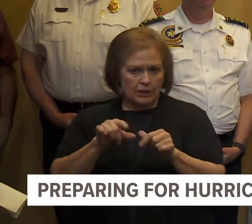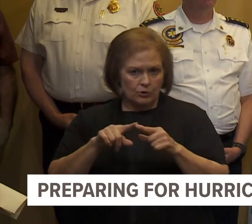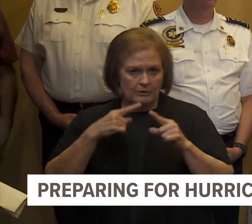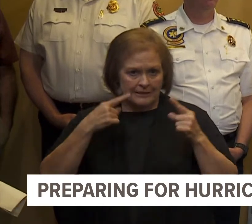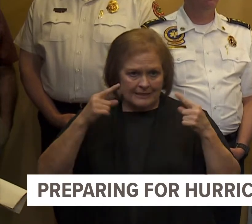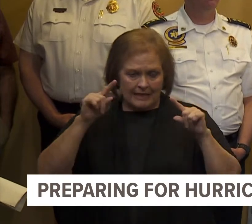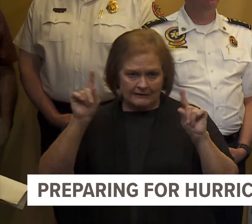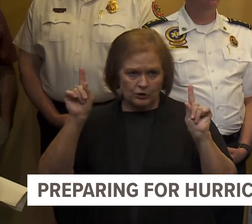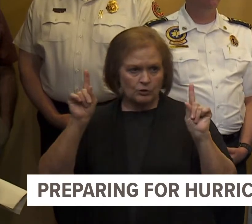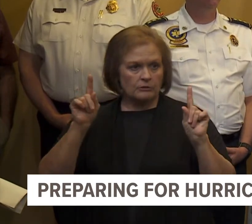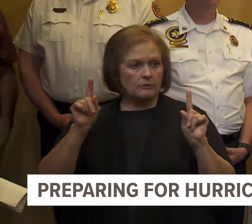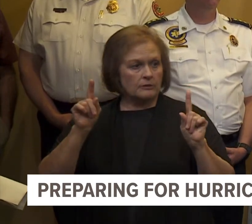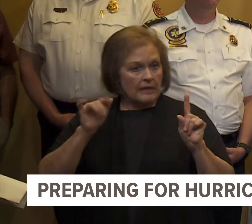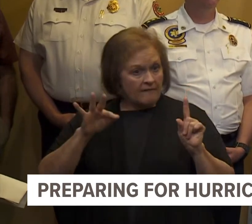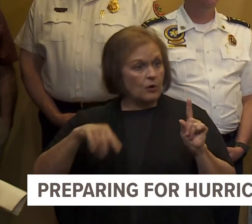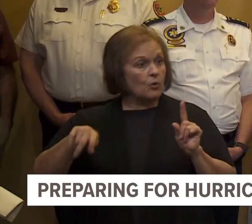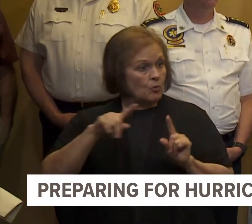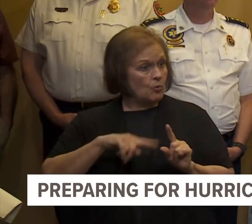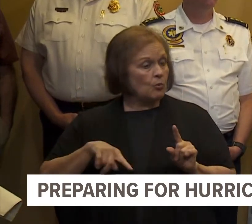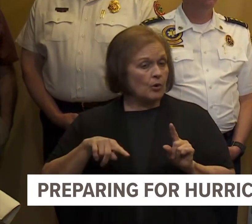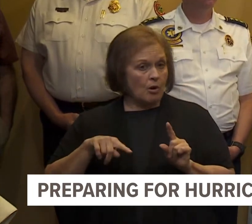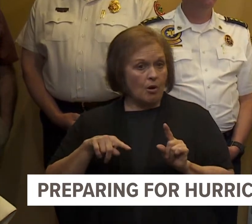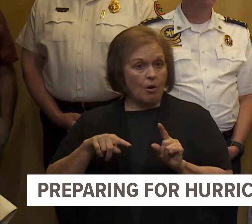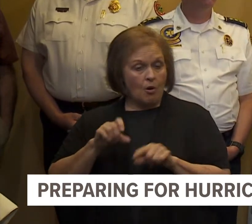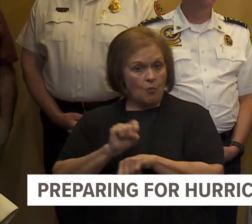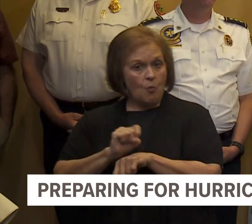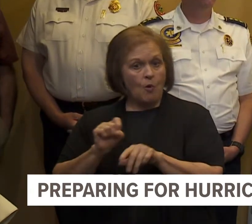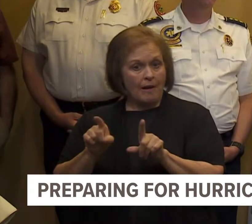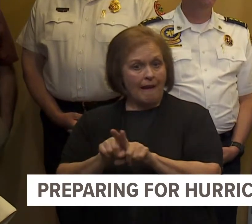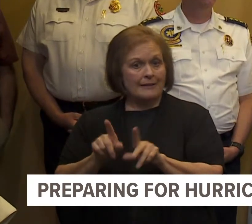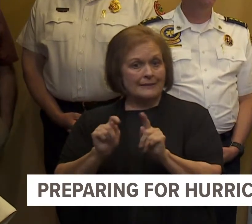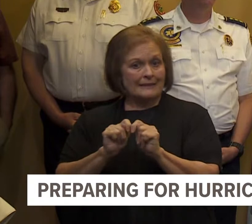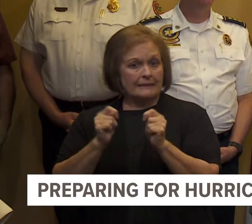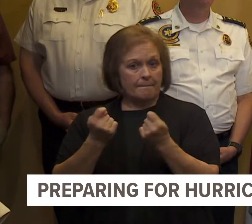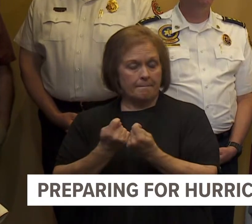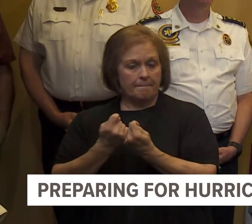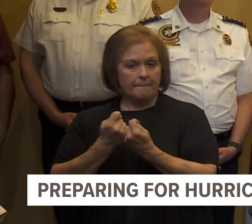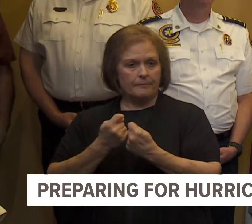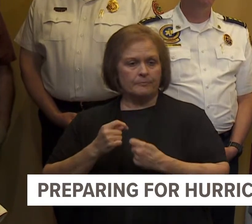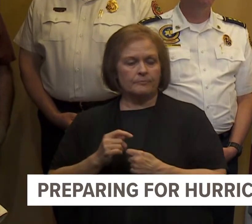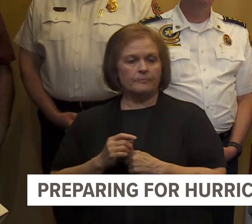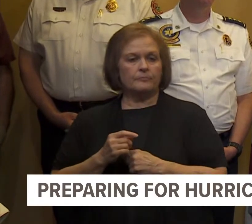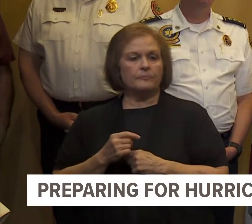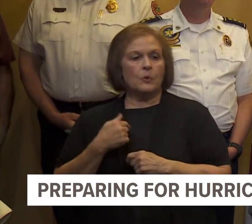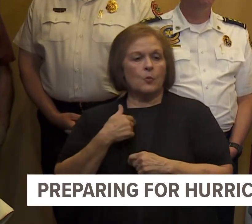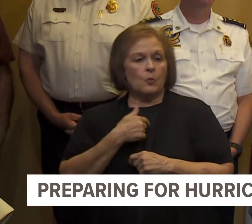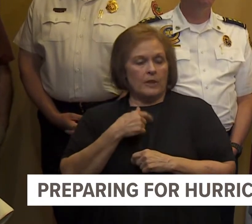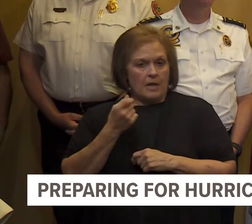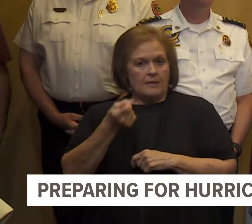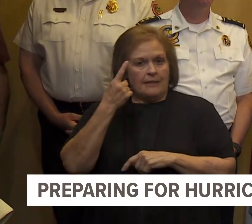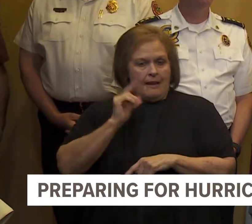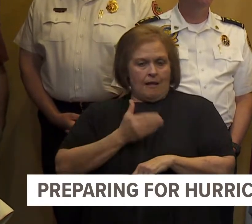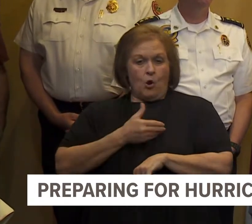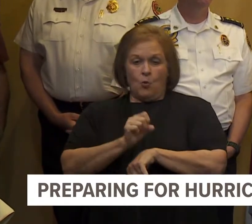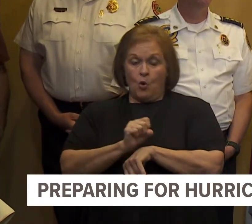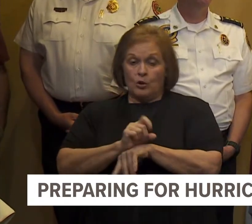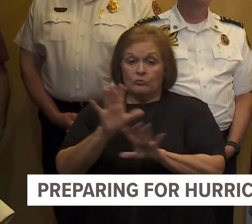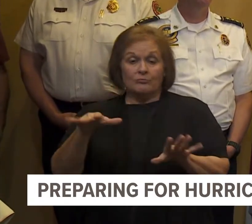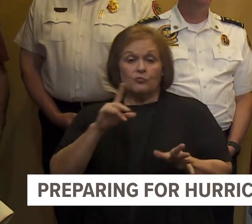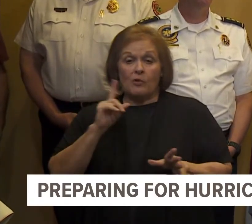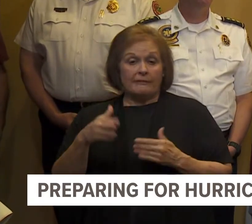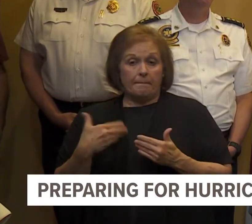successful as long as everybody comes together and work as a team. We understand our mission, and it's very